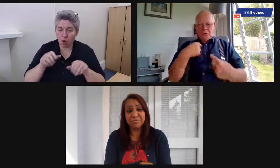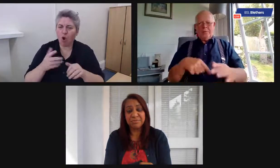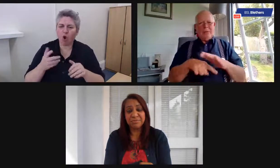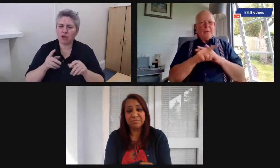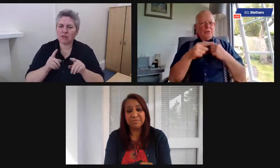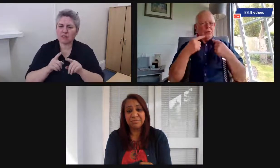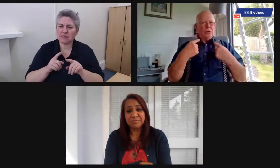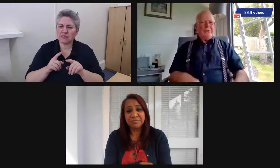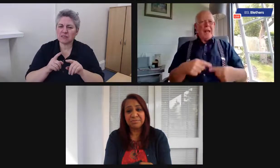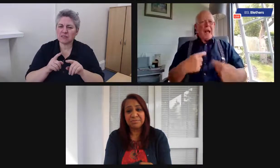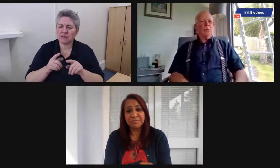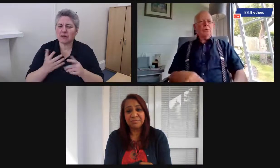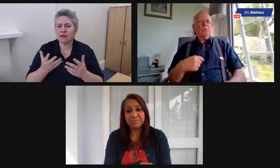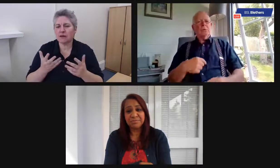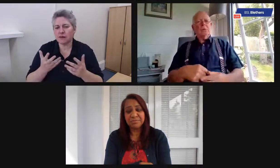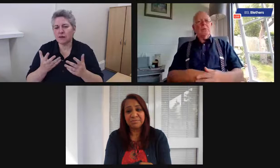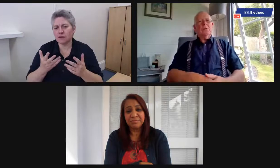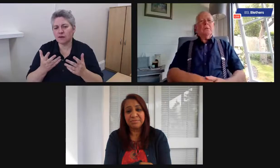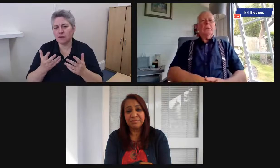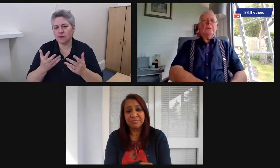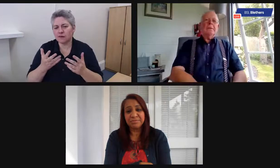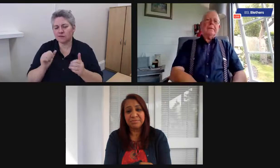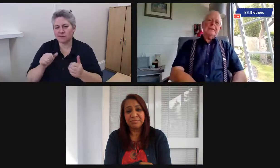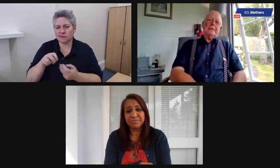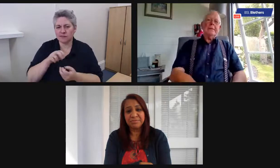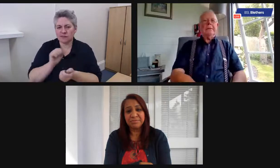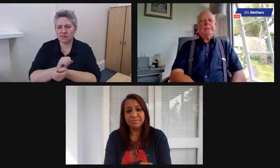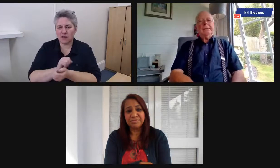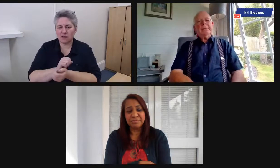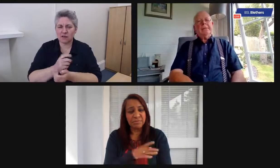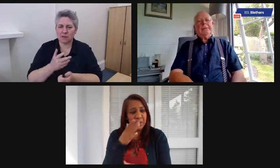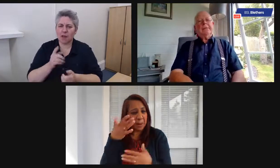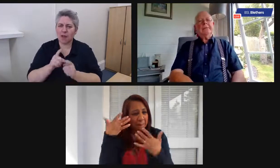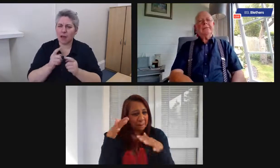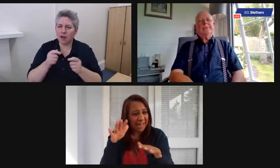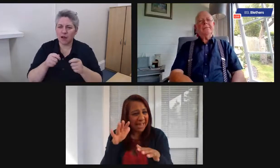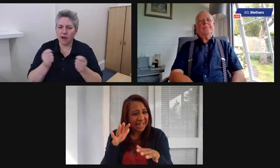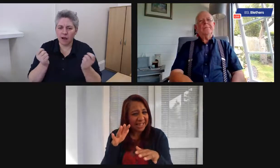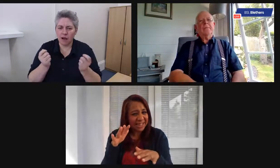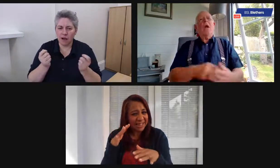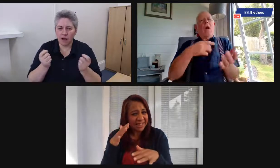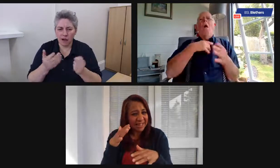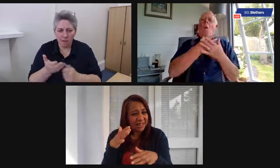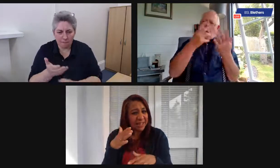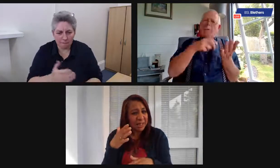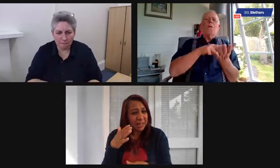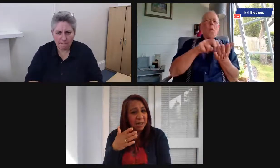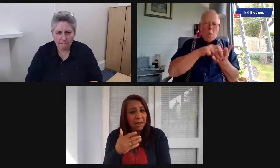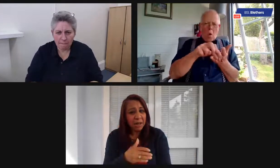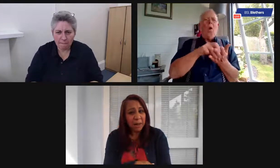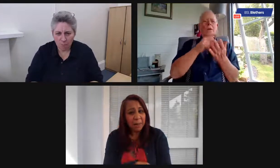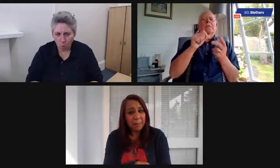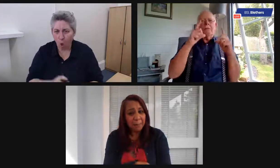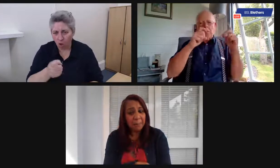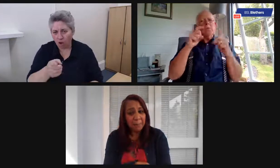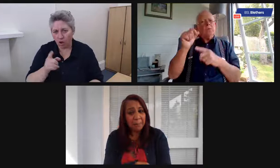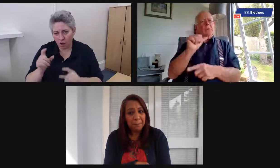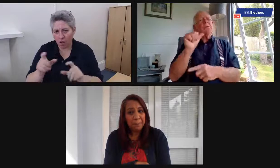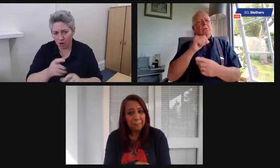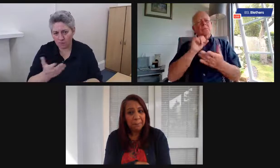Did any of you get a chance to see it, take photographs during lockdown? No. Well, I did a lot of walks in